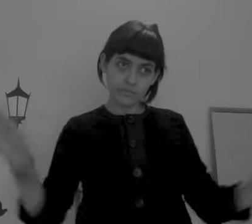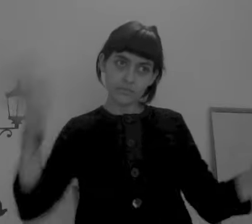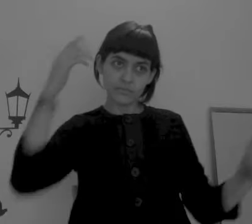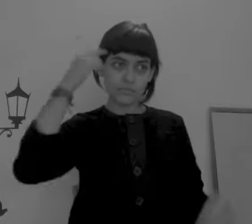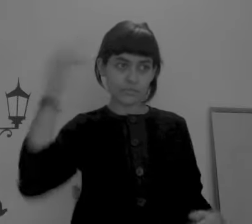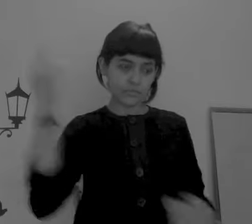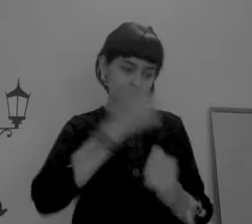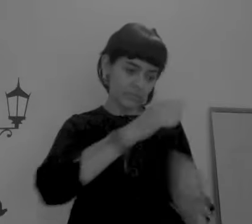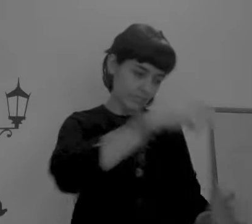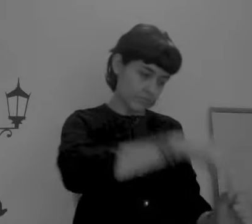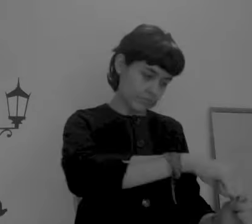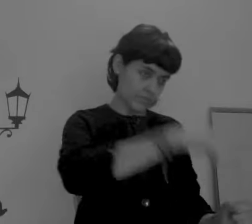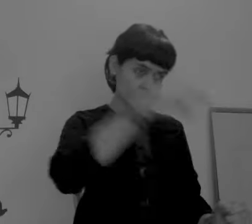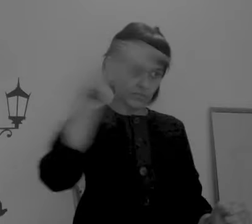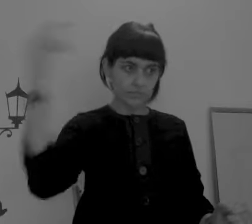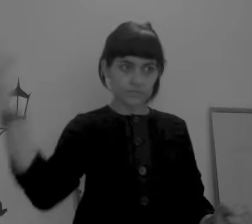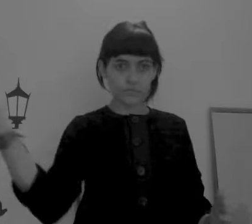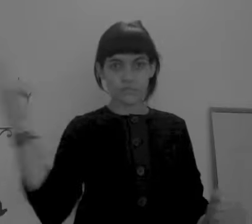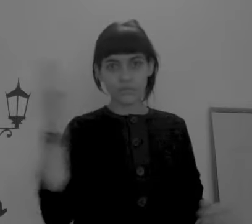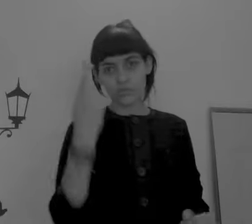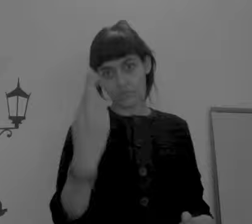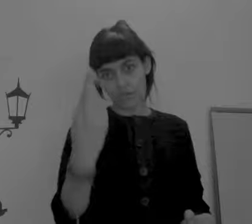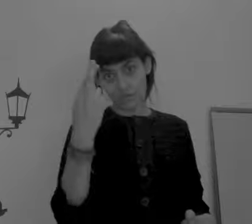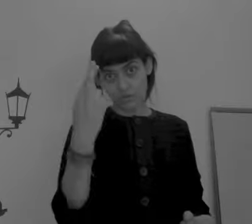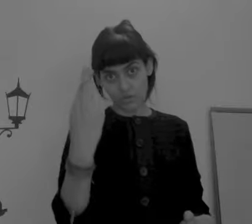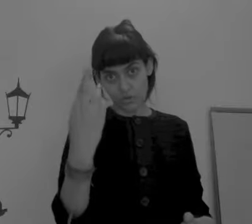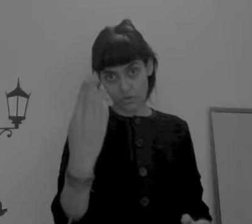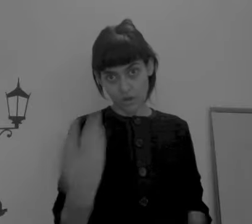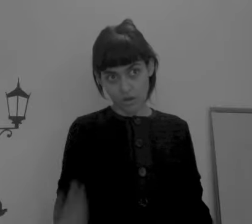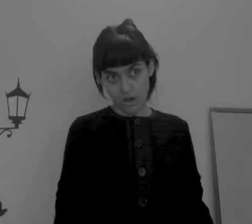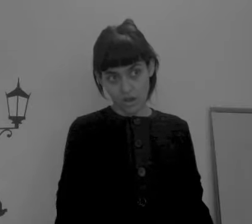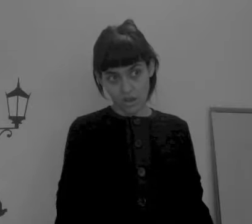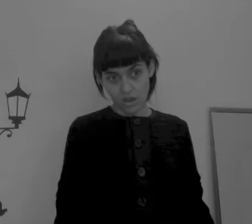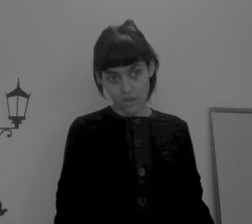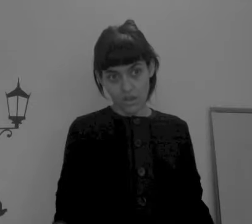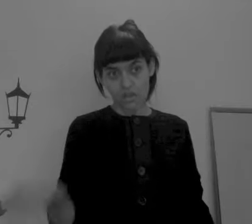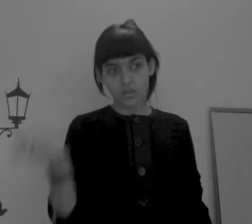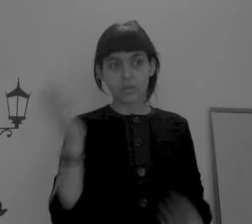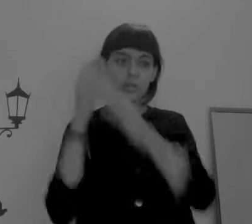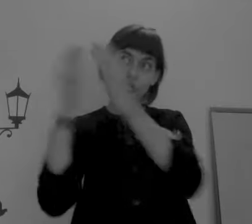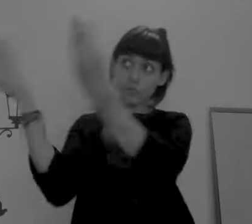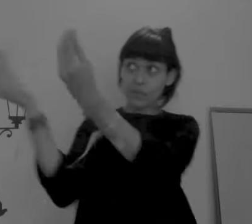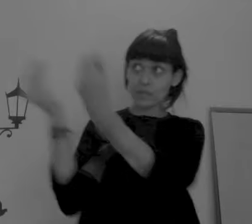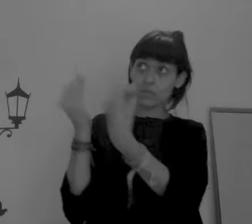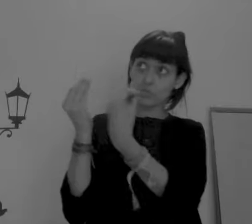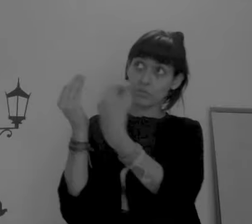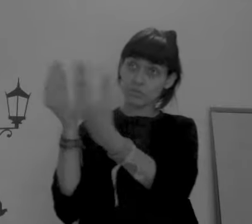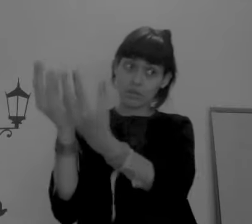without remembering the reasons why. She makes me